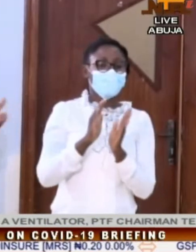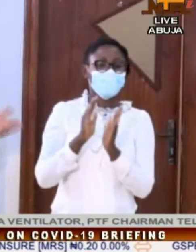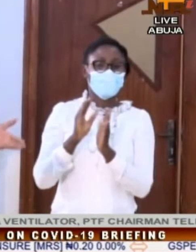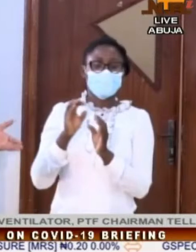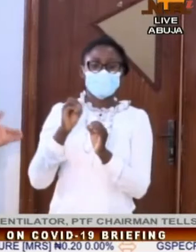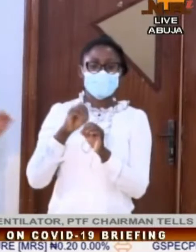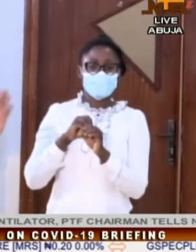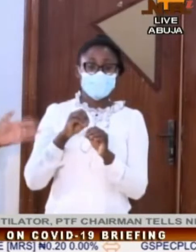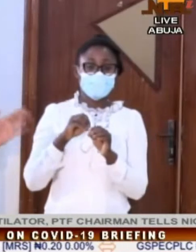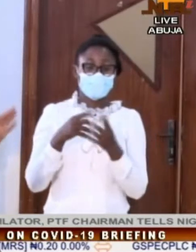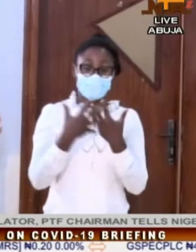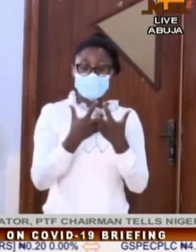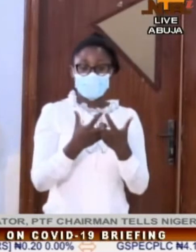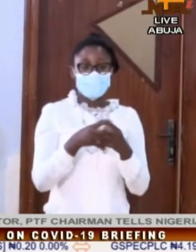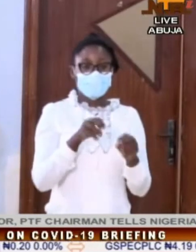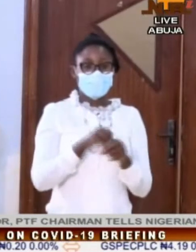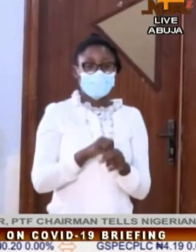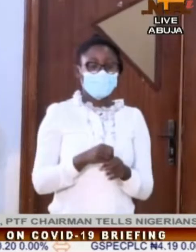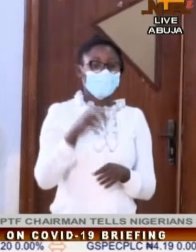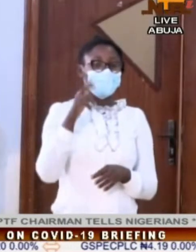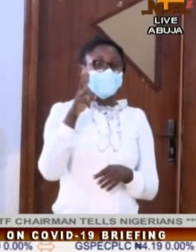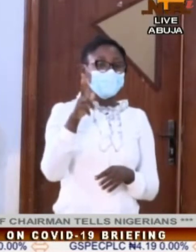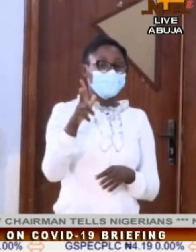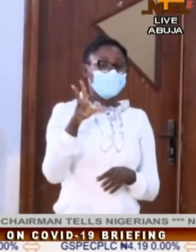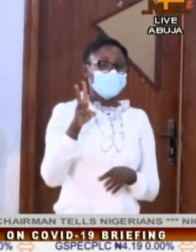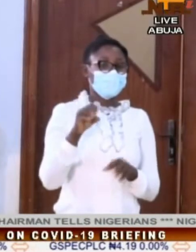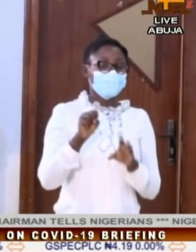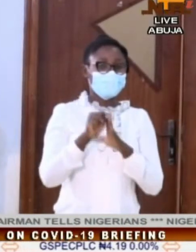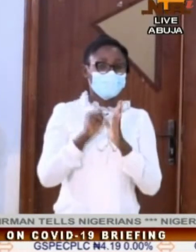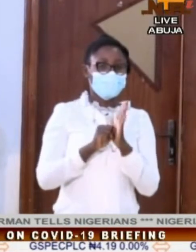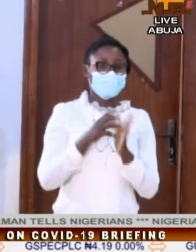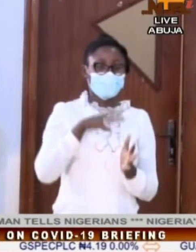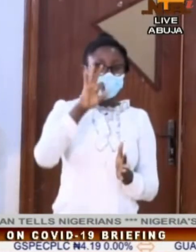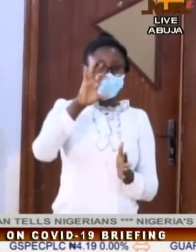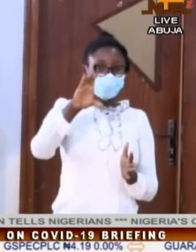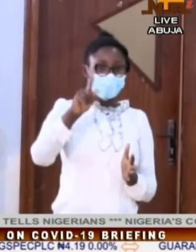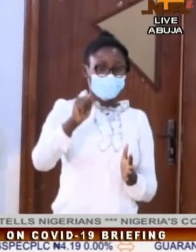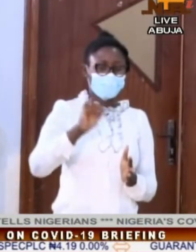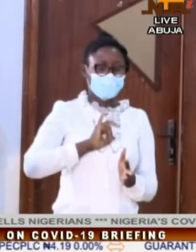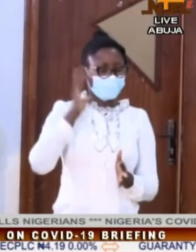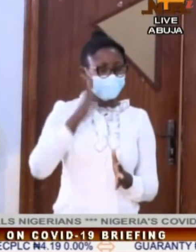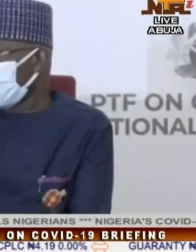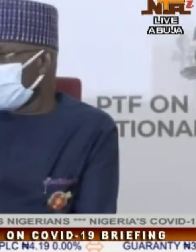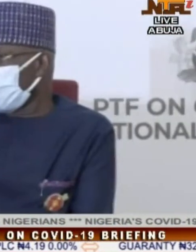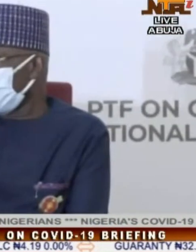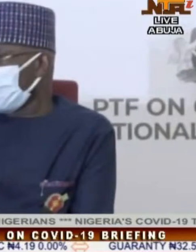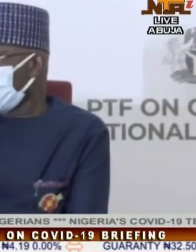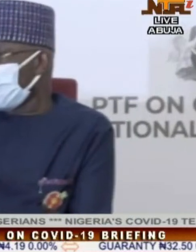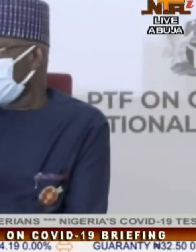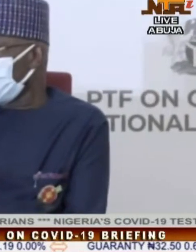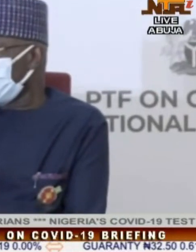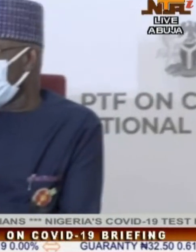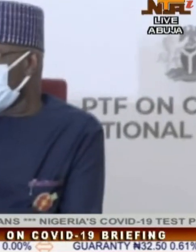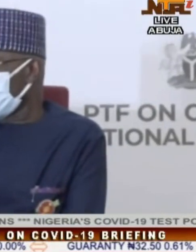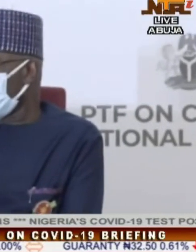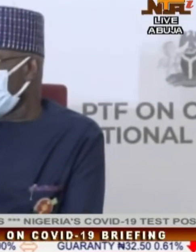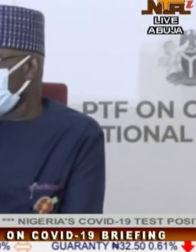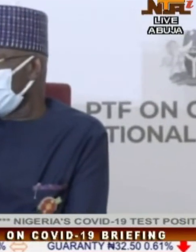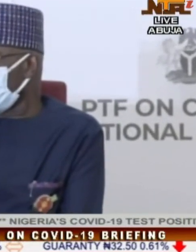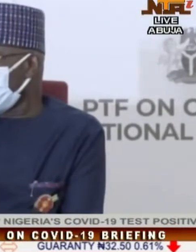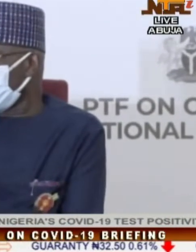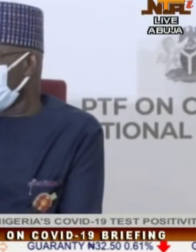36 states plus Abuja. I would like to know where this fund will be coming from, because